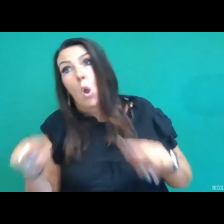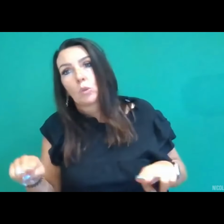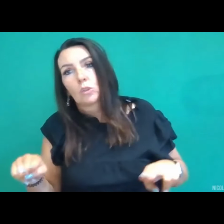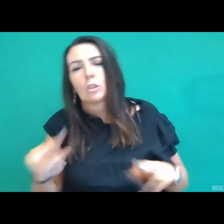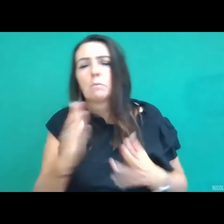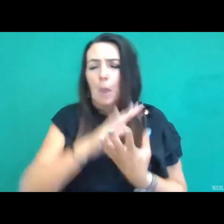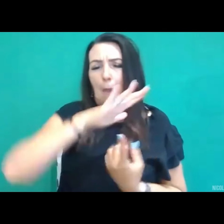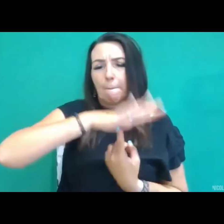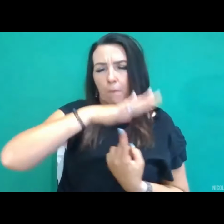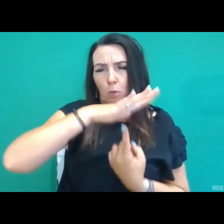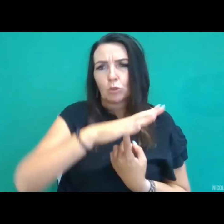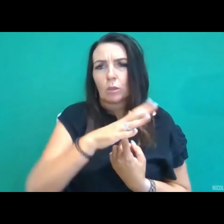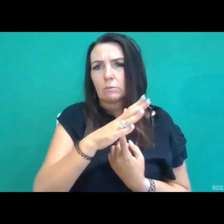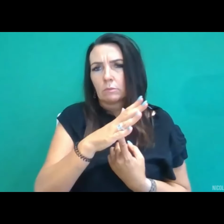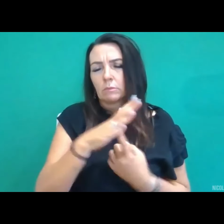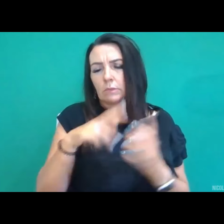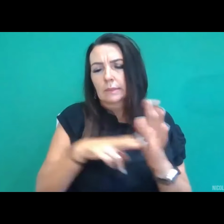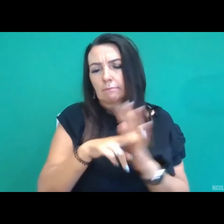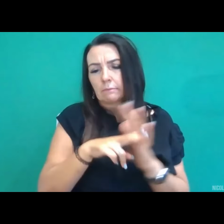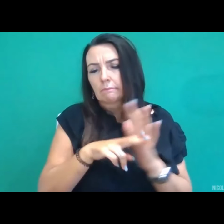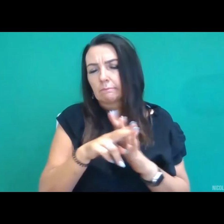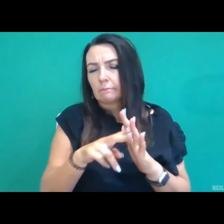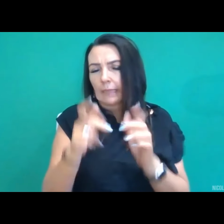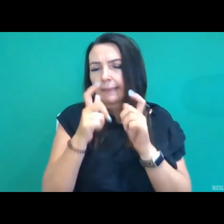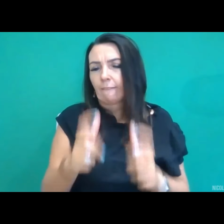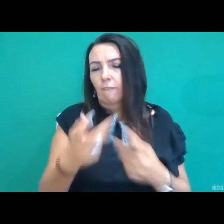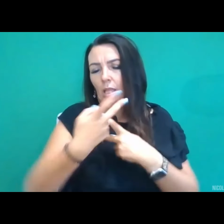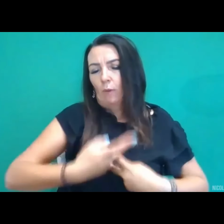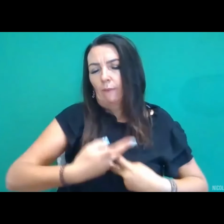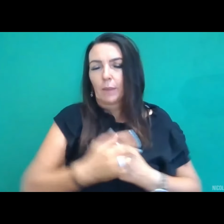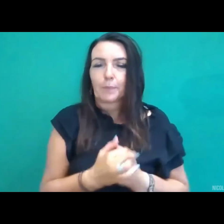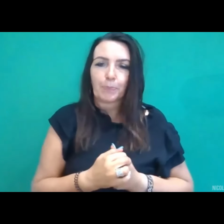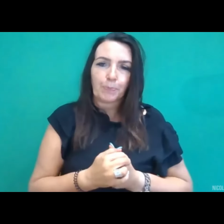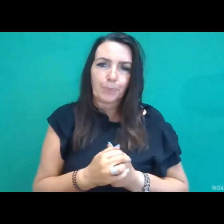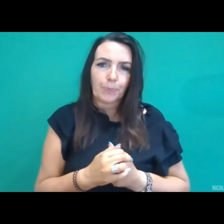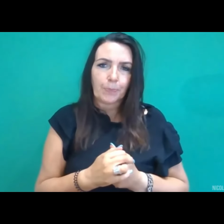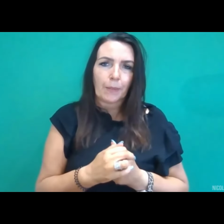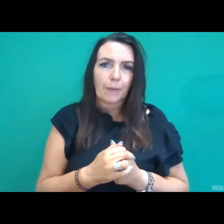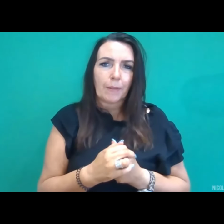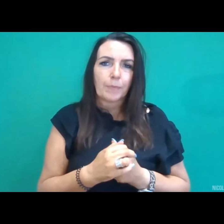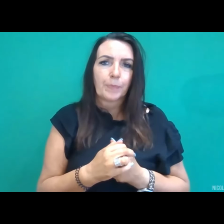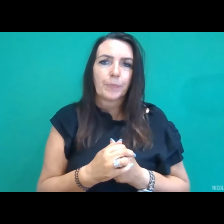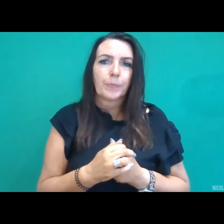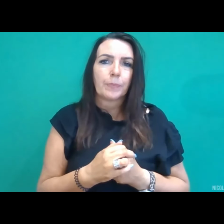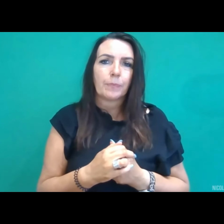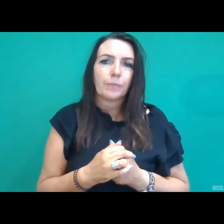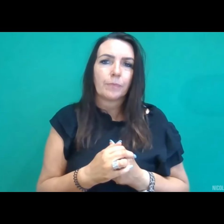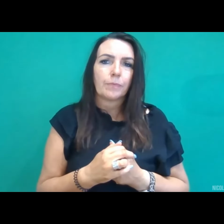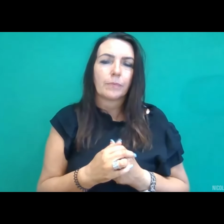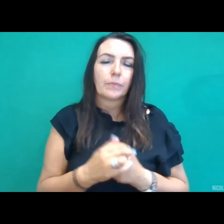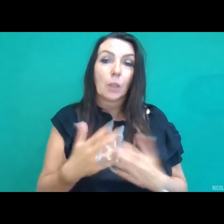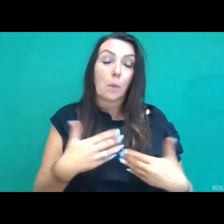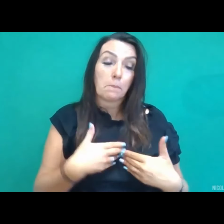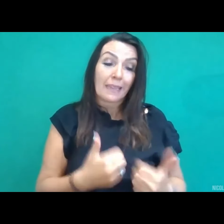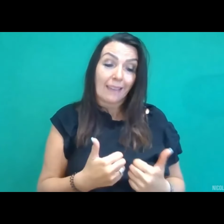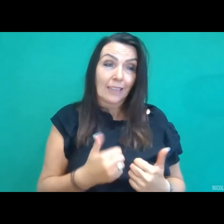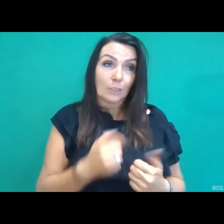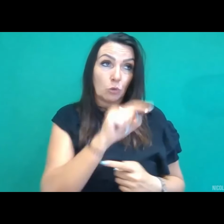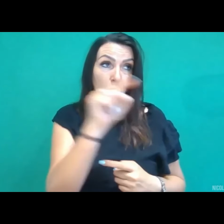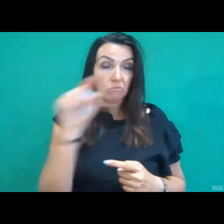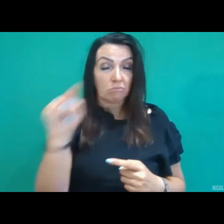to kind of be observant. So yes, it's about being kind to others. It's about